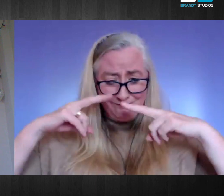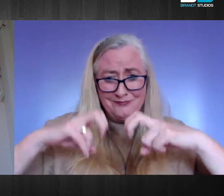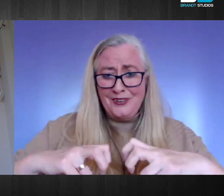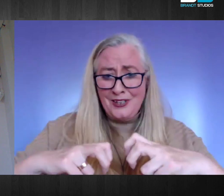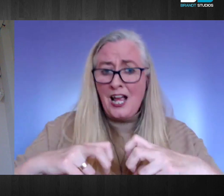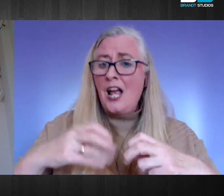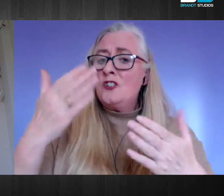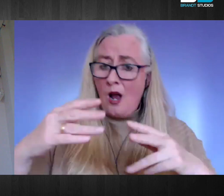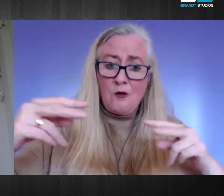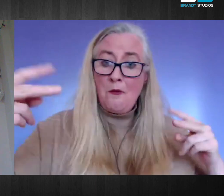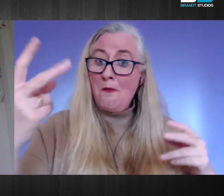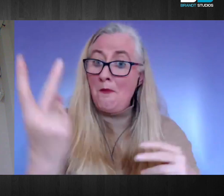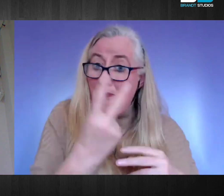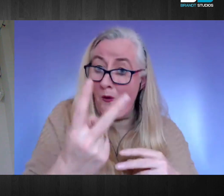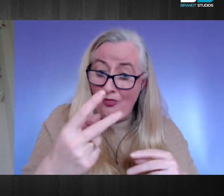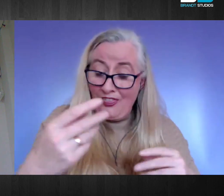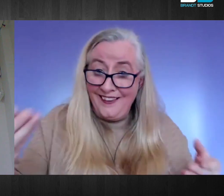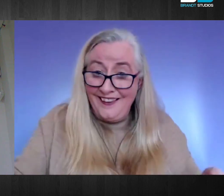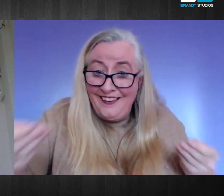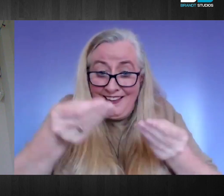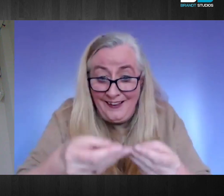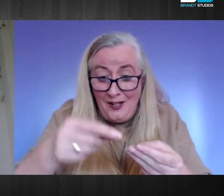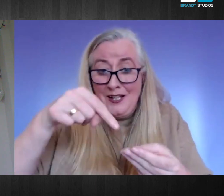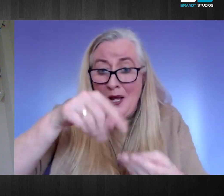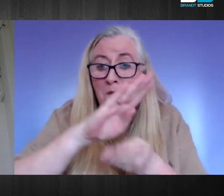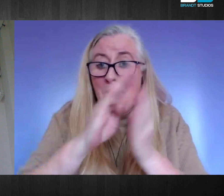its relevance and its impact.